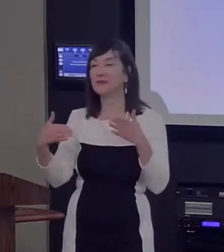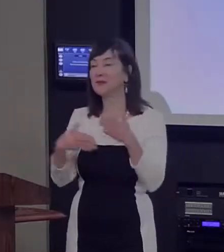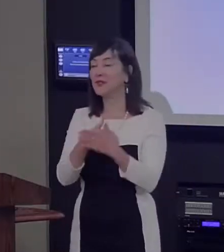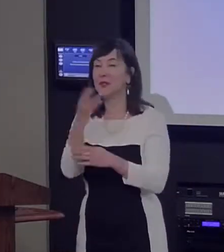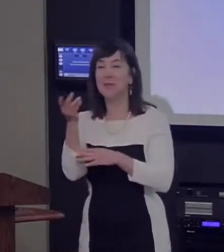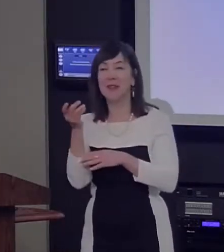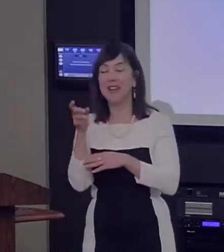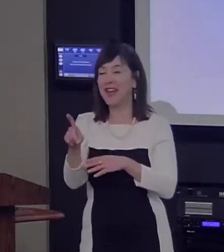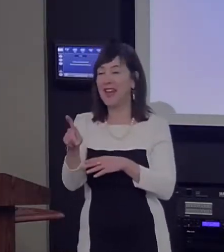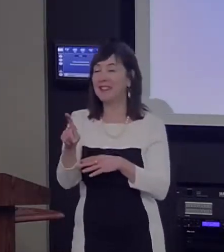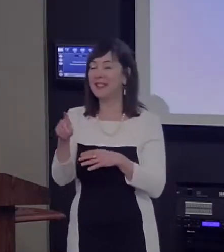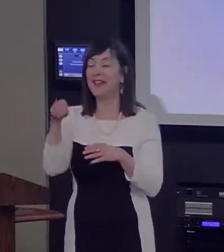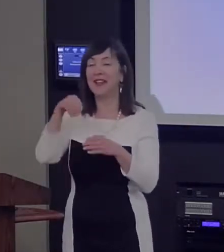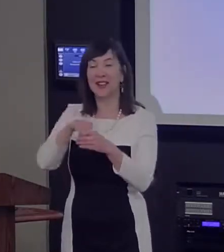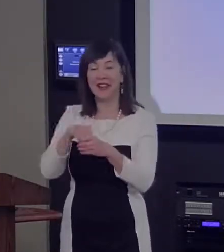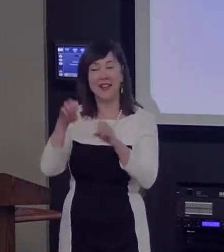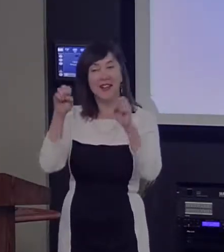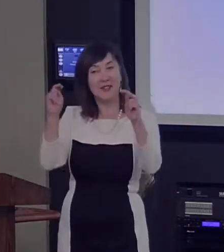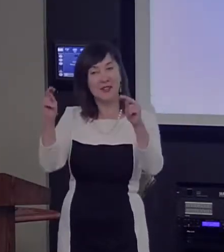Welcome, everyone,